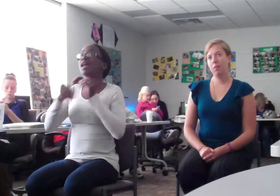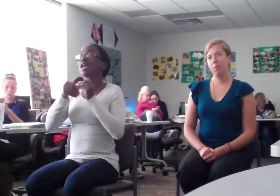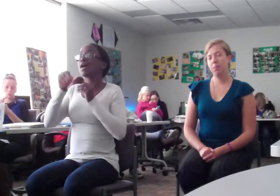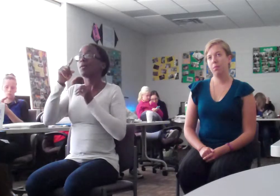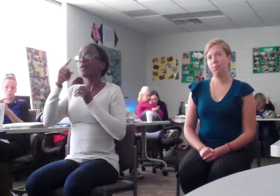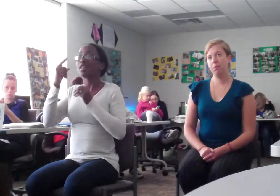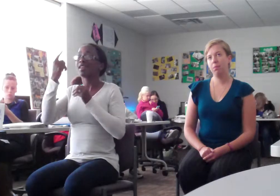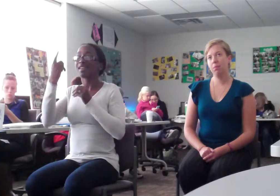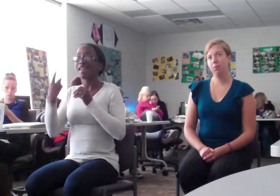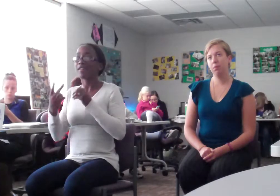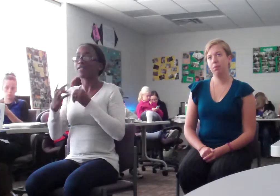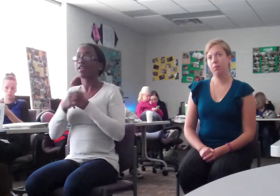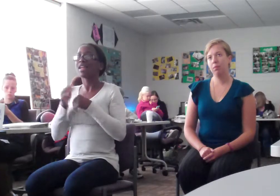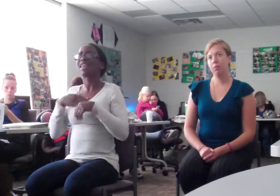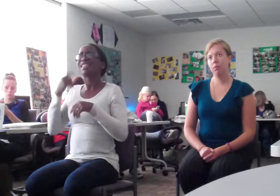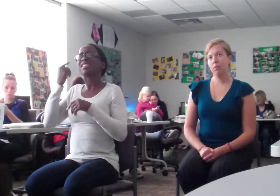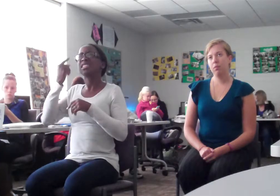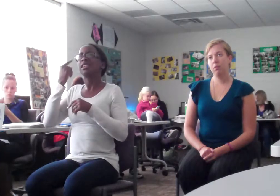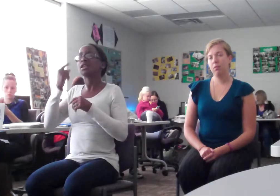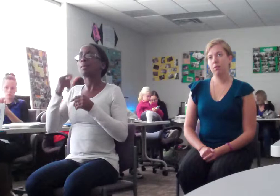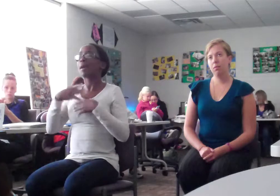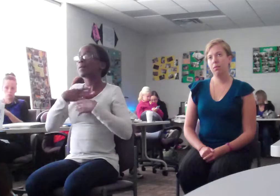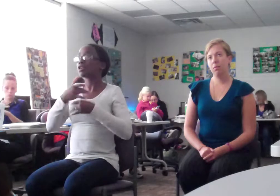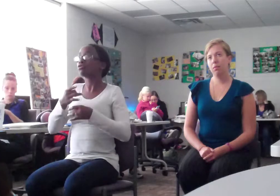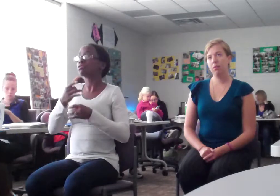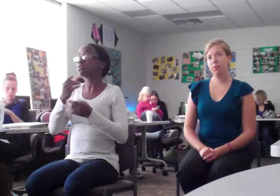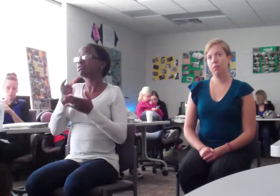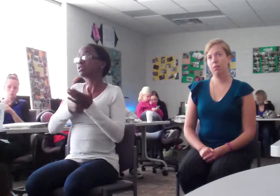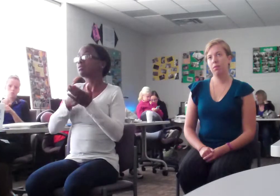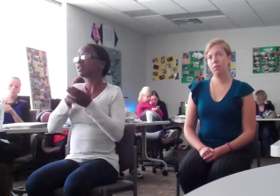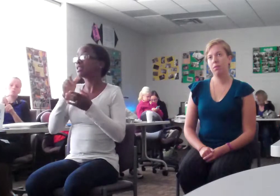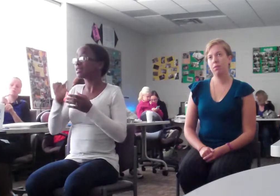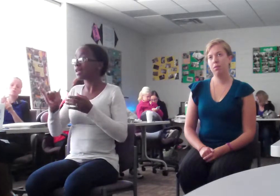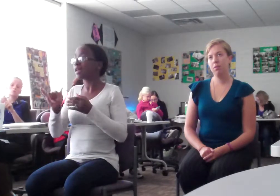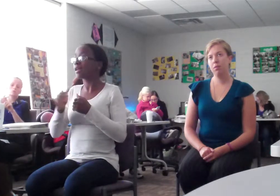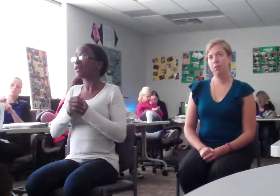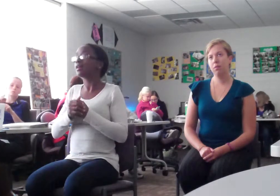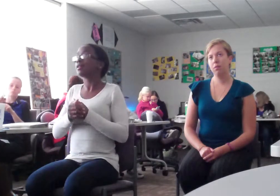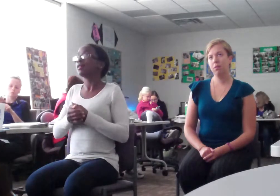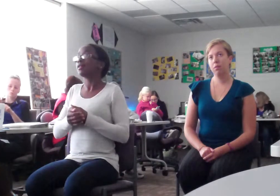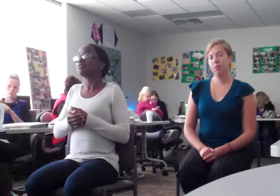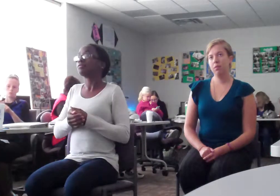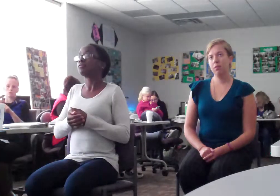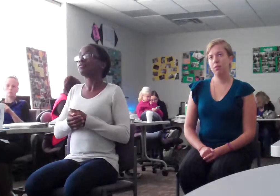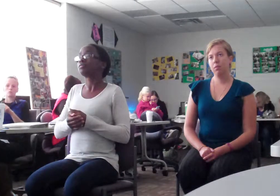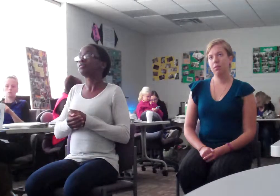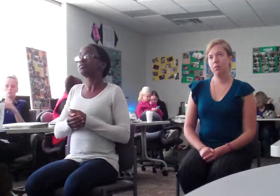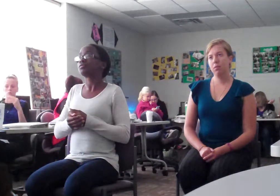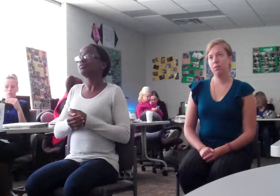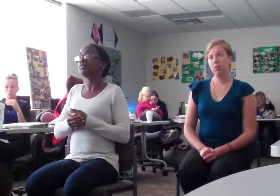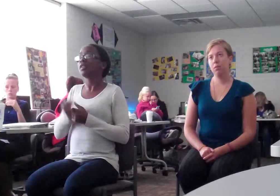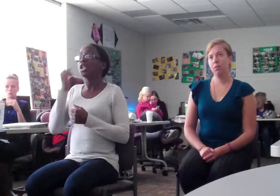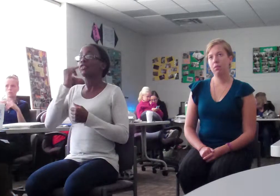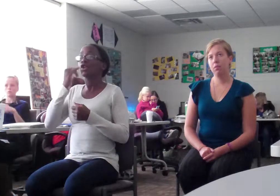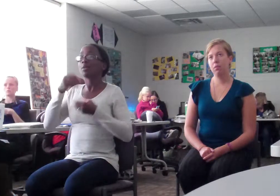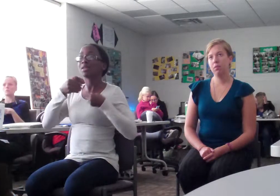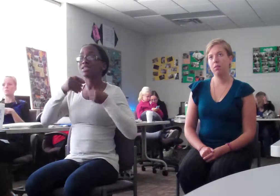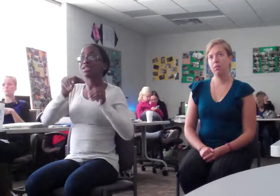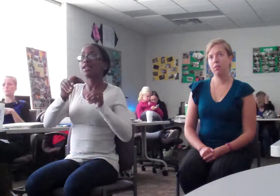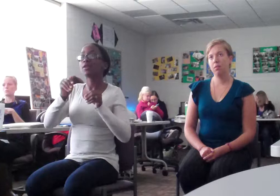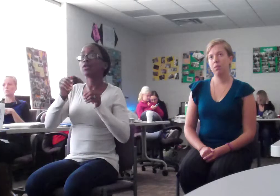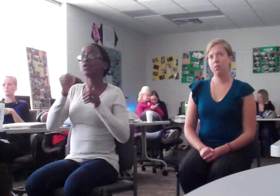And I think you might be interested in something like this. If you're going to be selling your home,